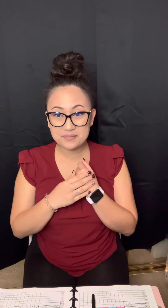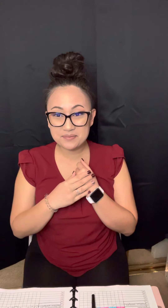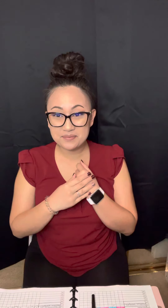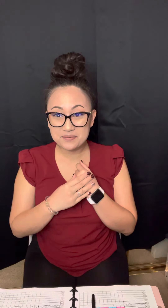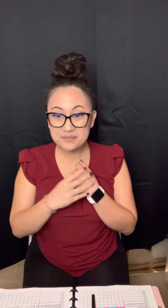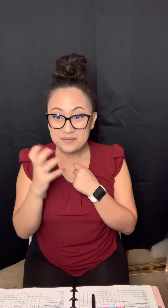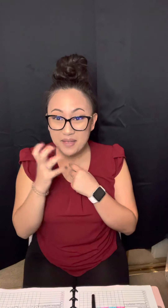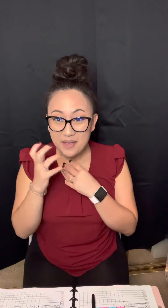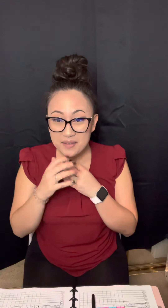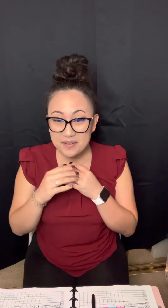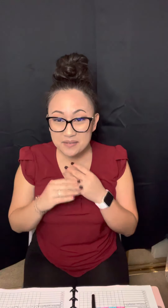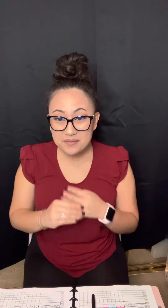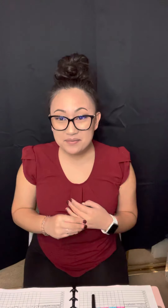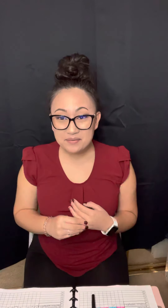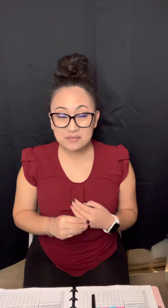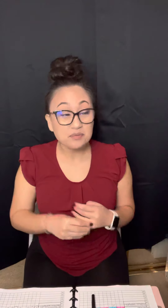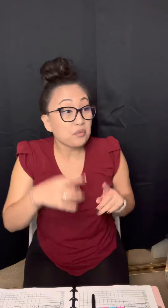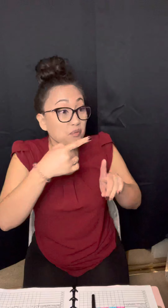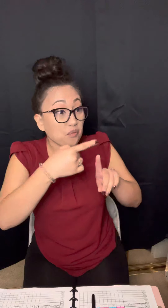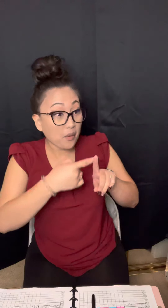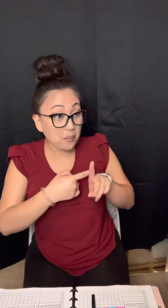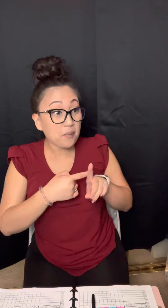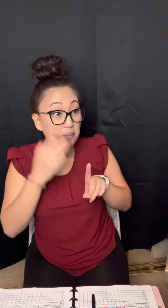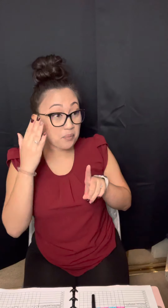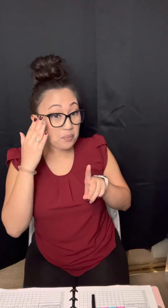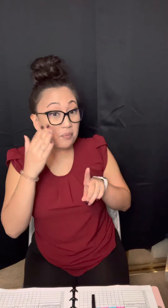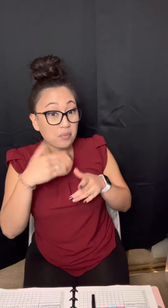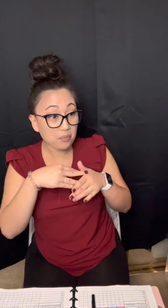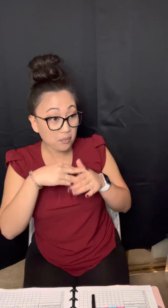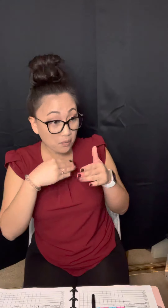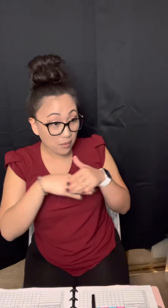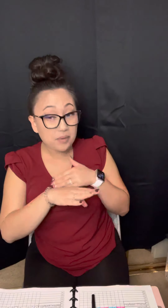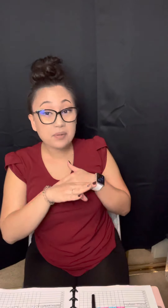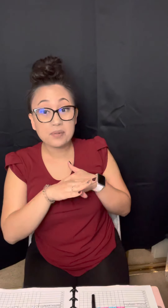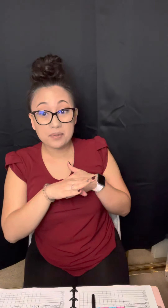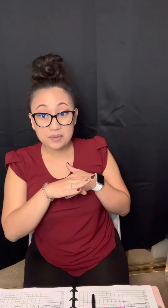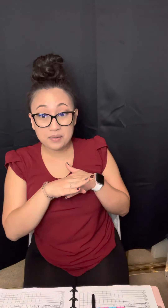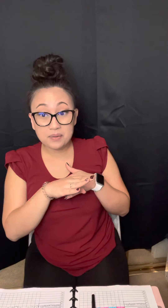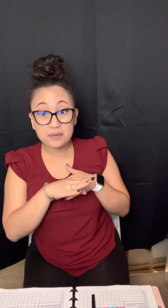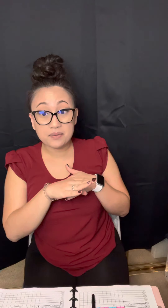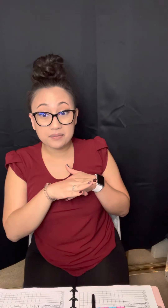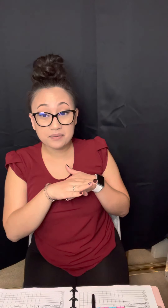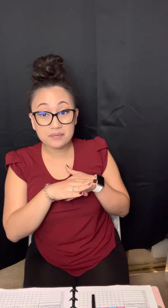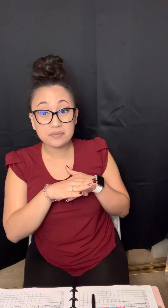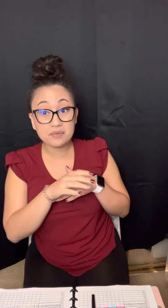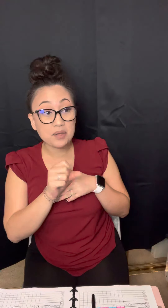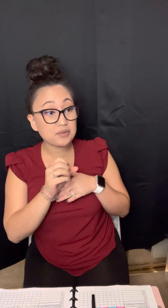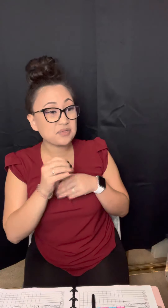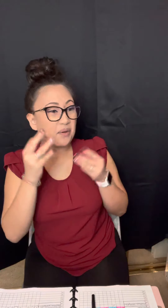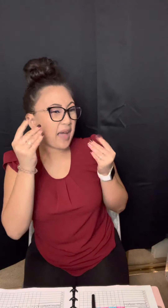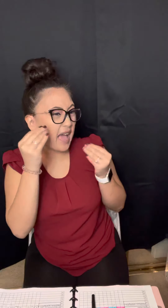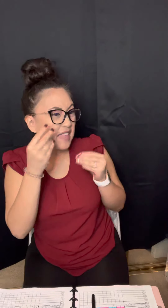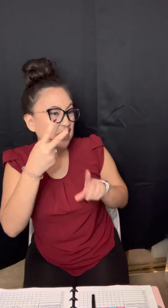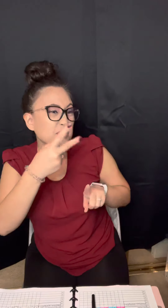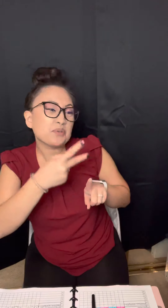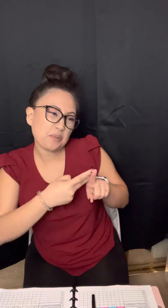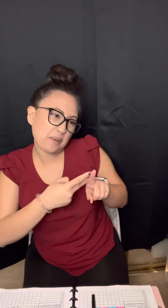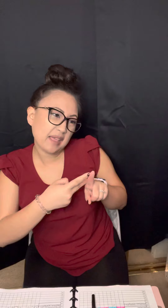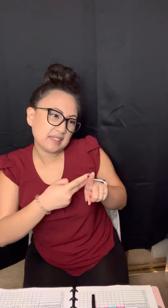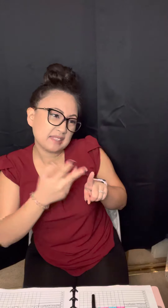Wow. In 1 month, and then, so I think it's in 2 months. 2 months?